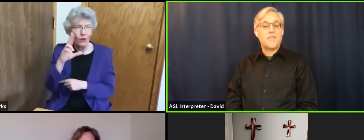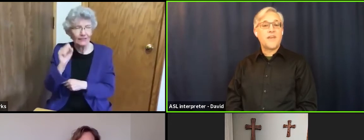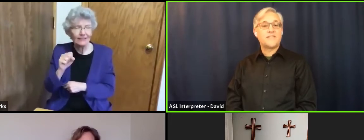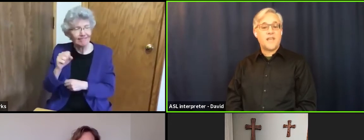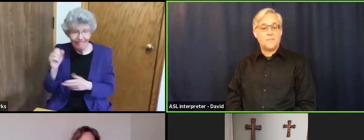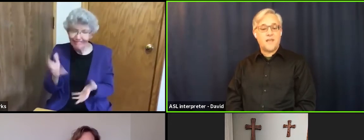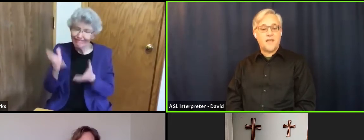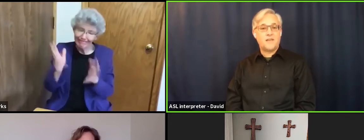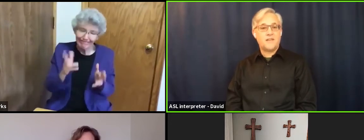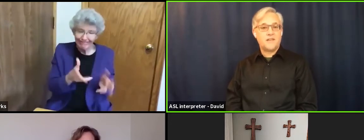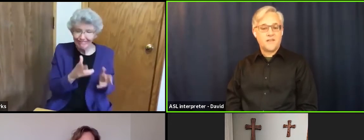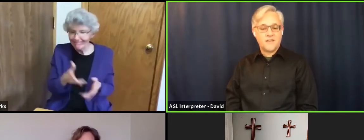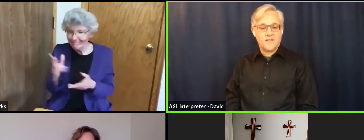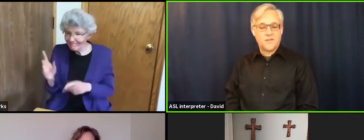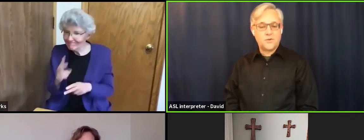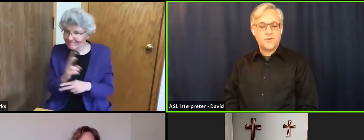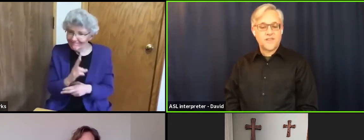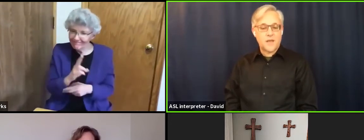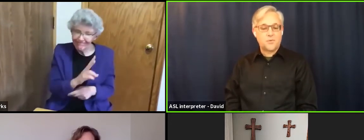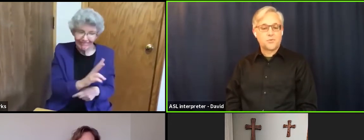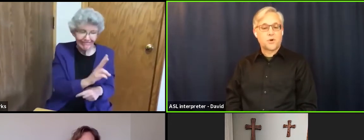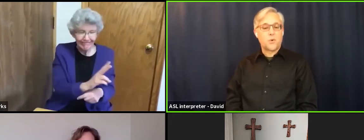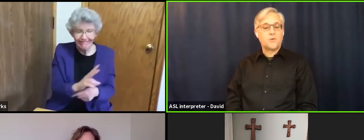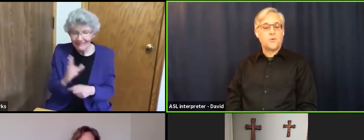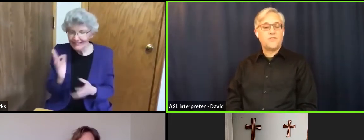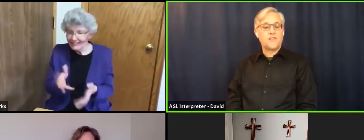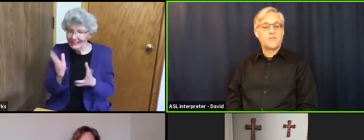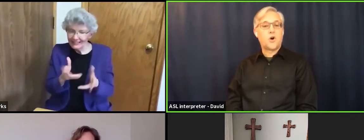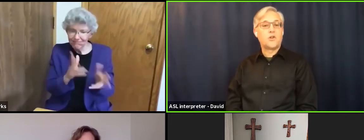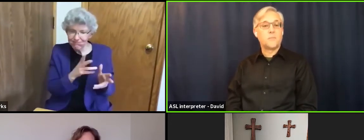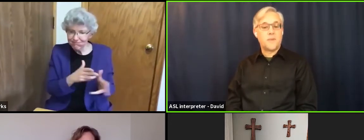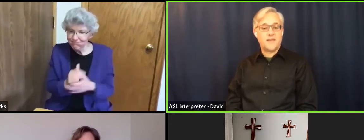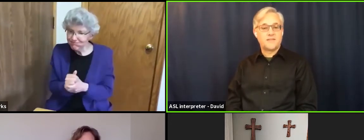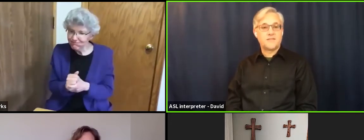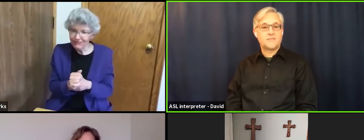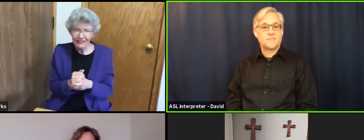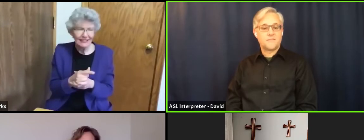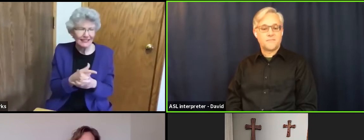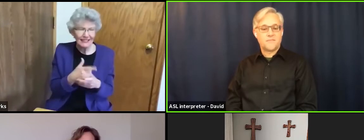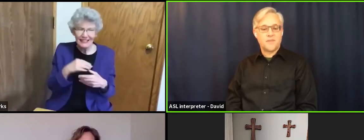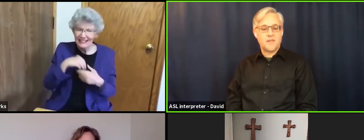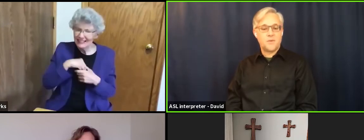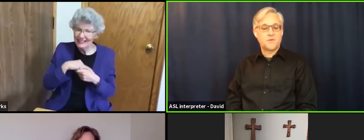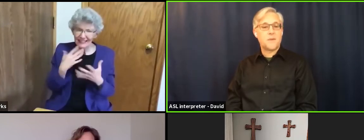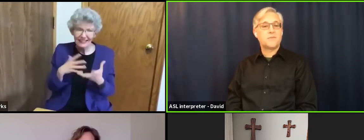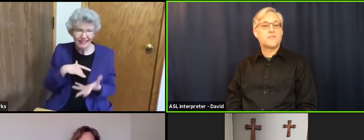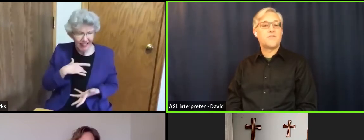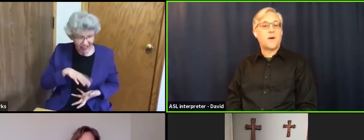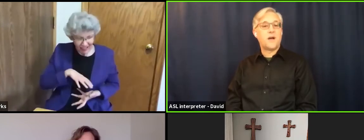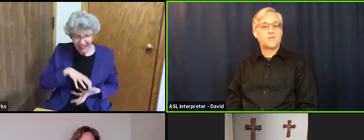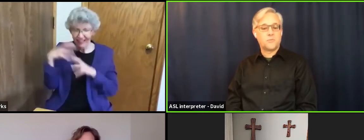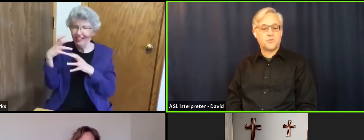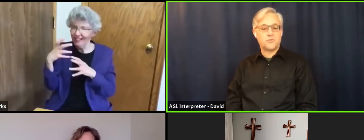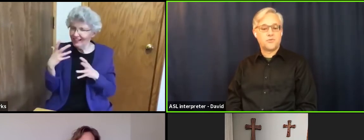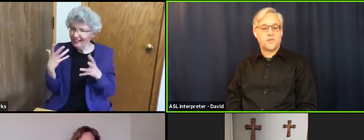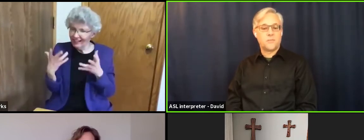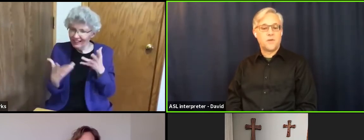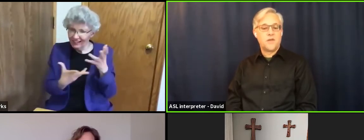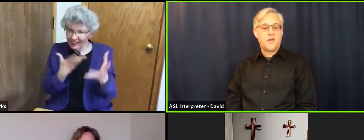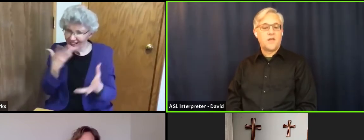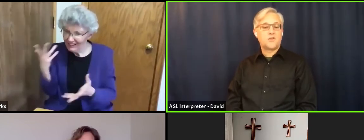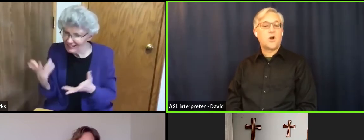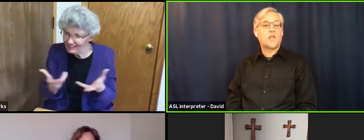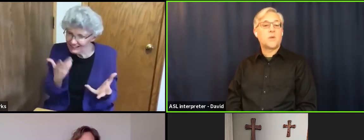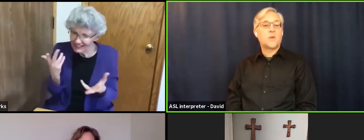35. Now on that same day, the two disciples were going to a village called Emmaus. It was about 7 miles from